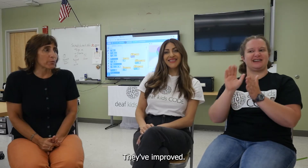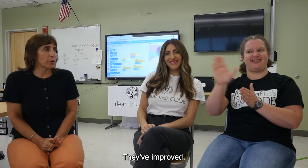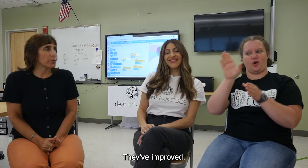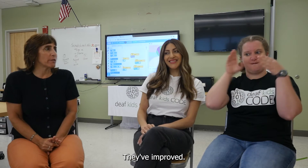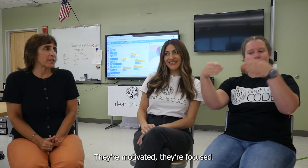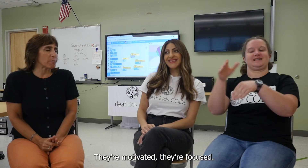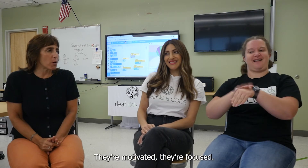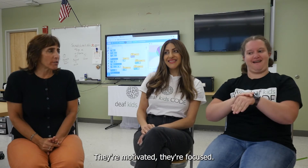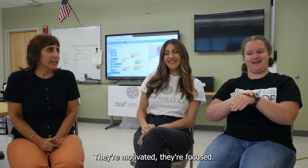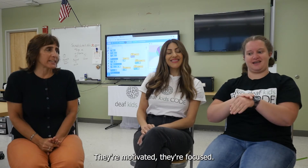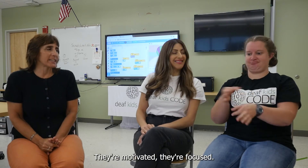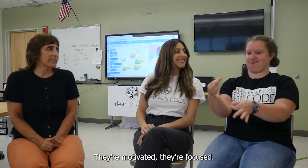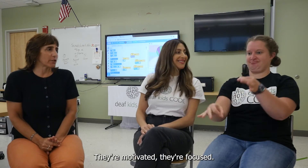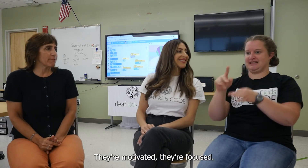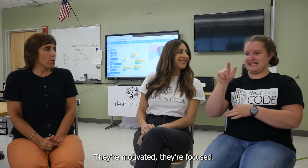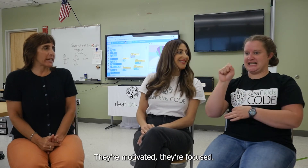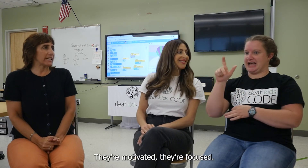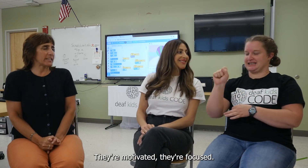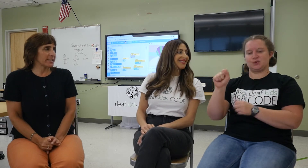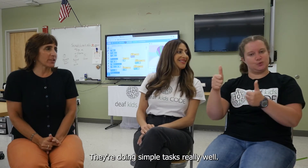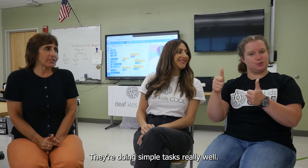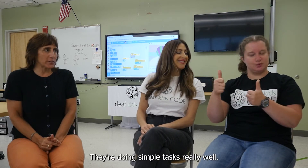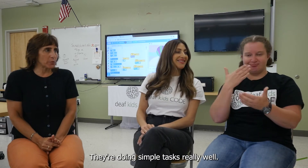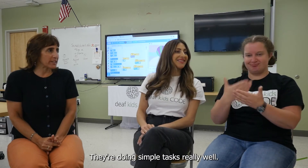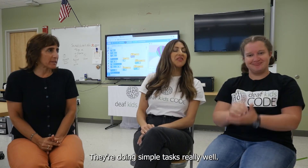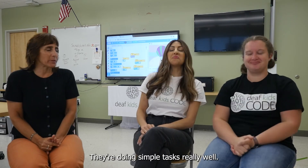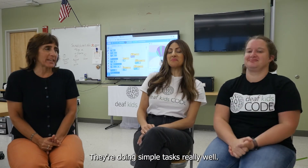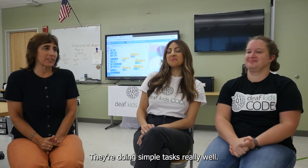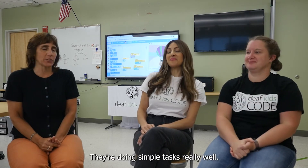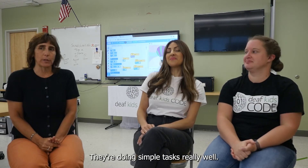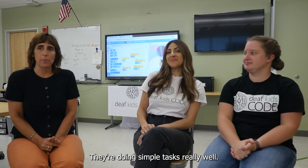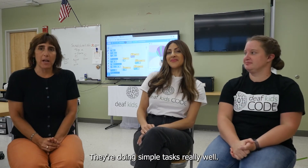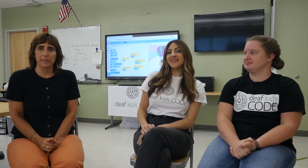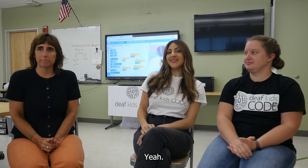improved, they're motivated, they're focused, they're doing simple tasks really well. Yeah.